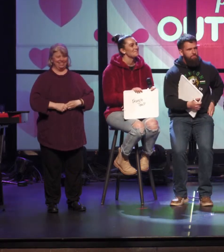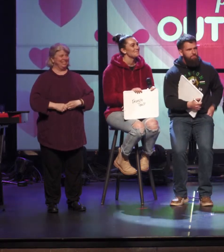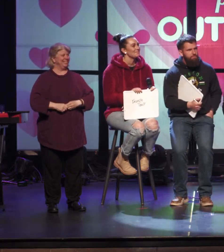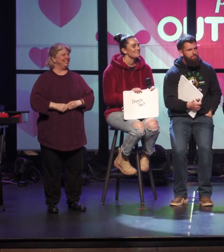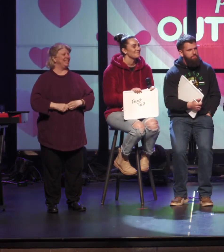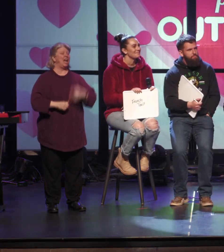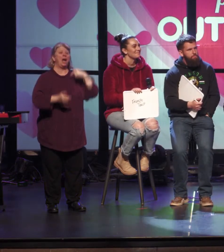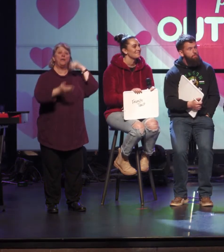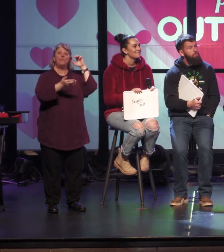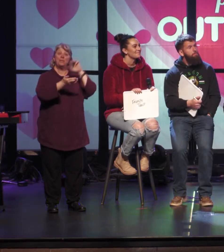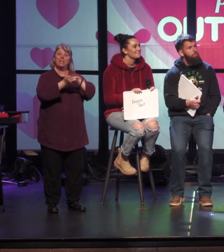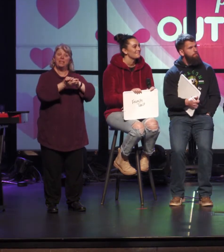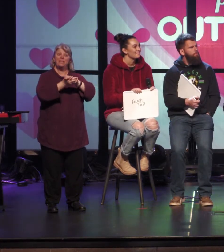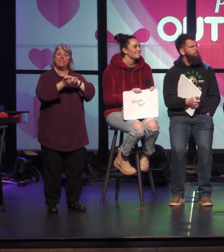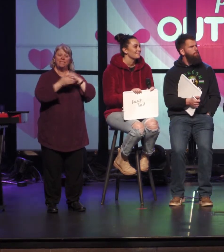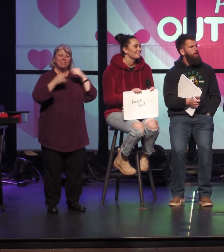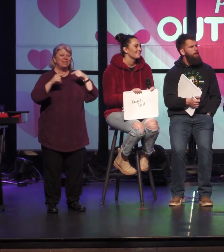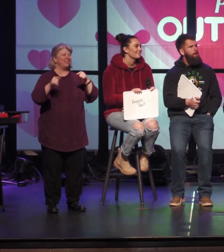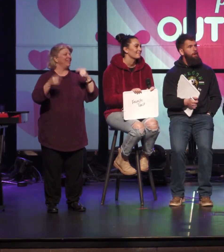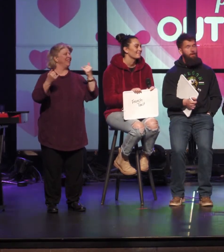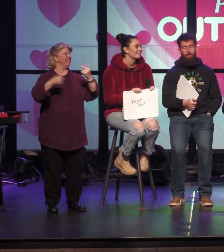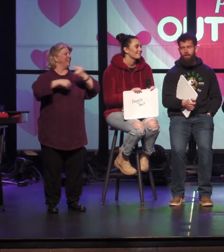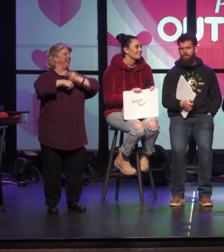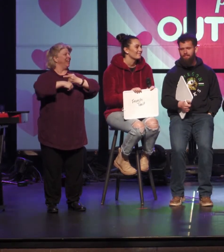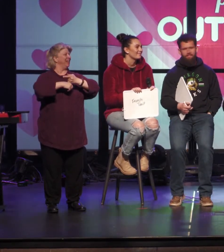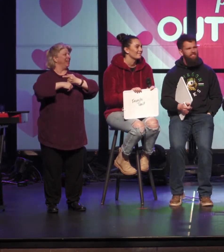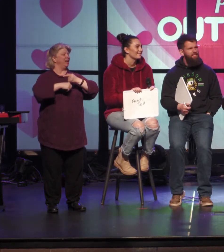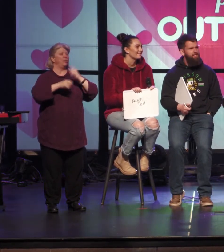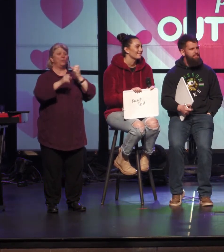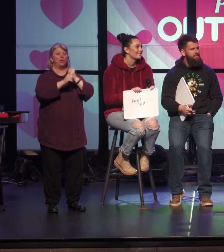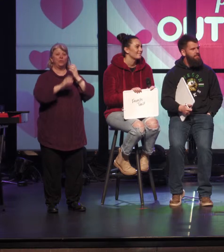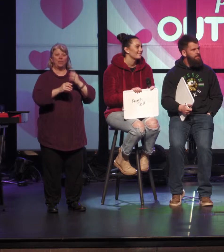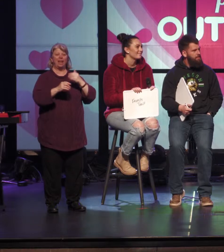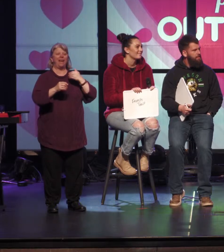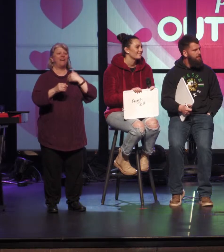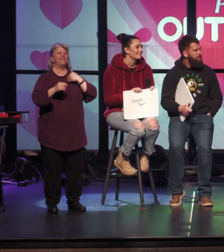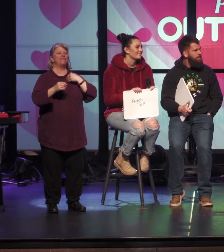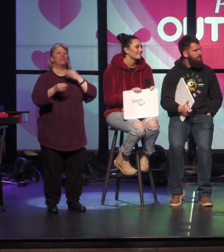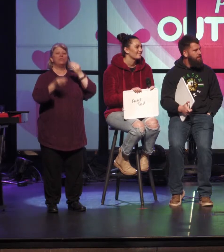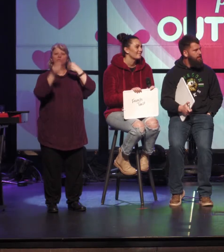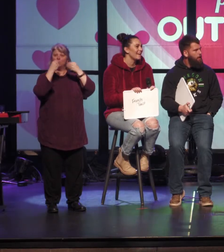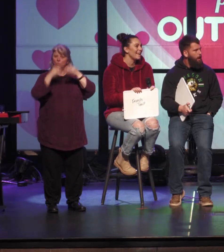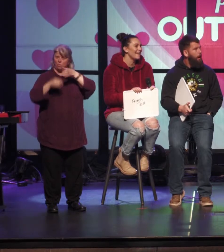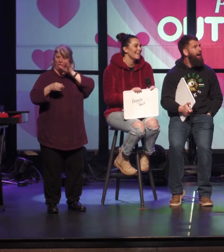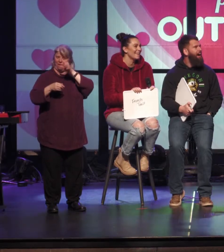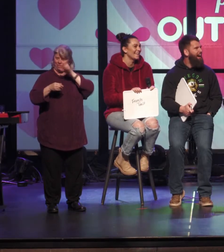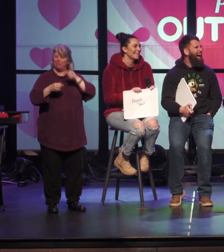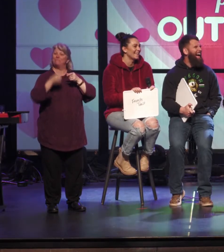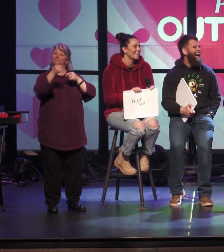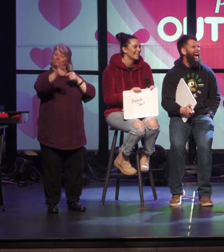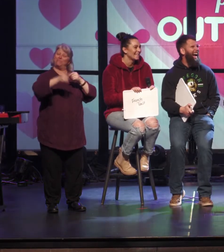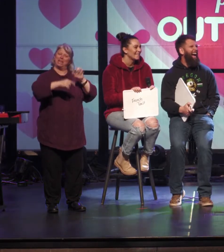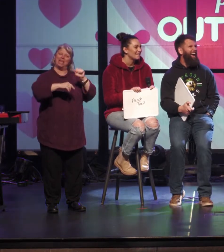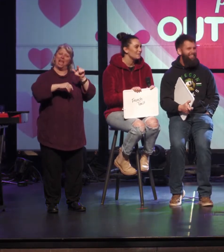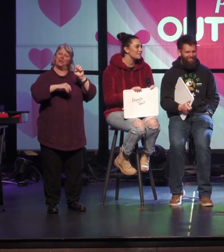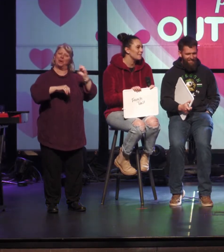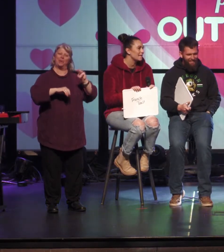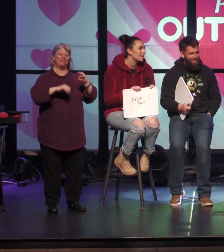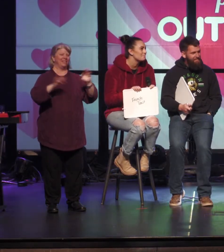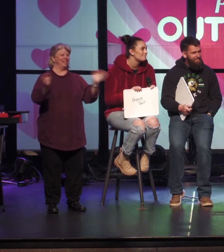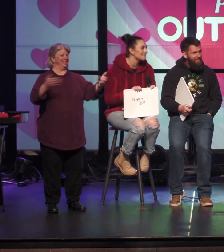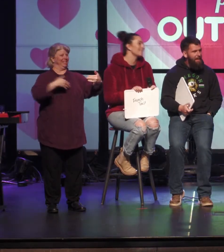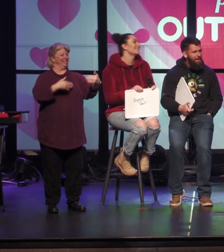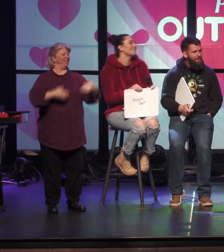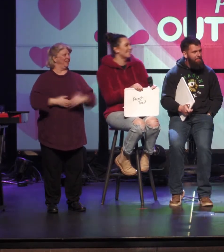I believe on your way out today, as winners, we have some refreshments in the atrium for you. Where's